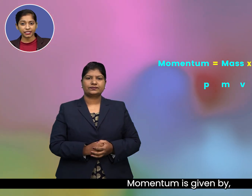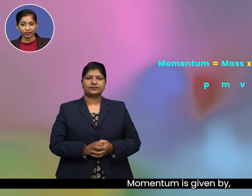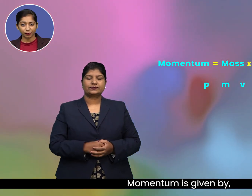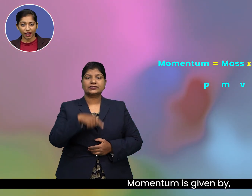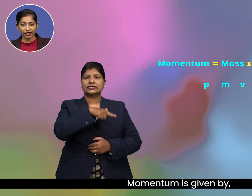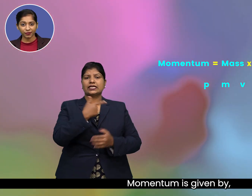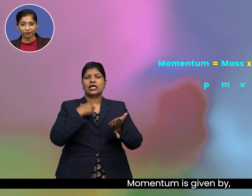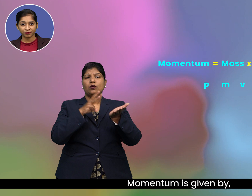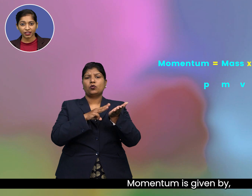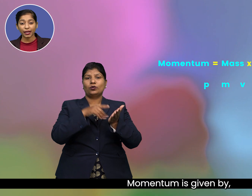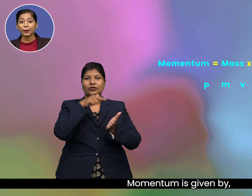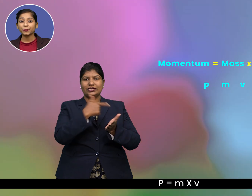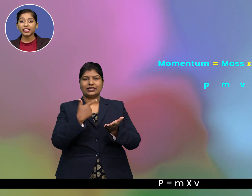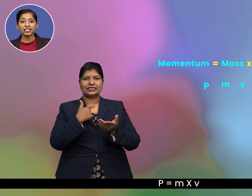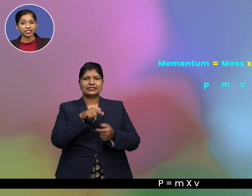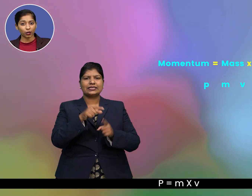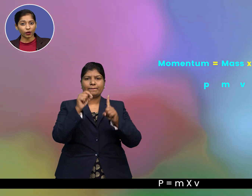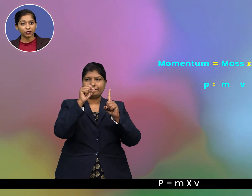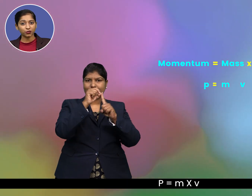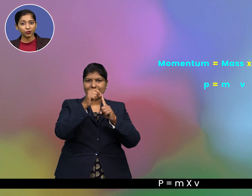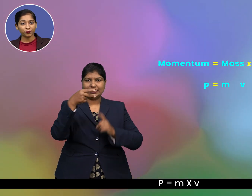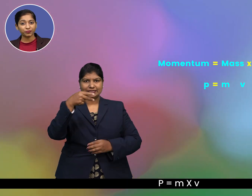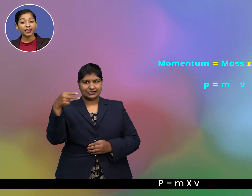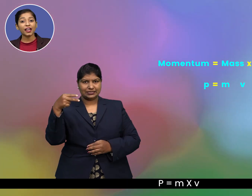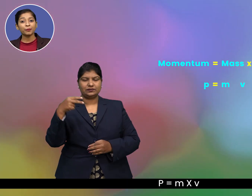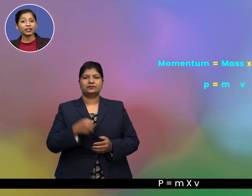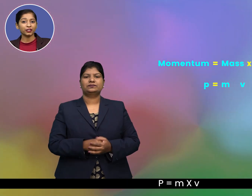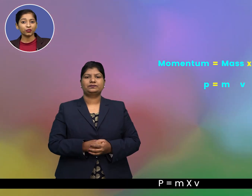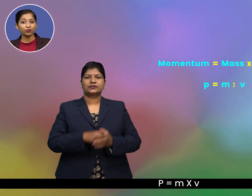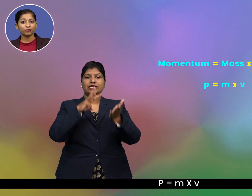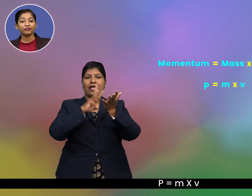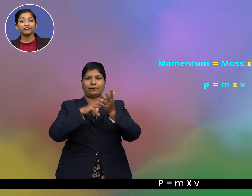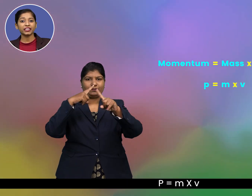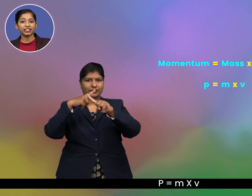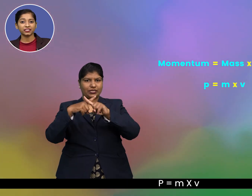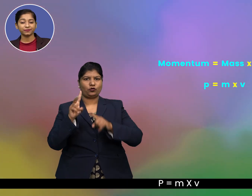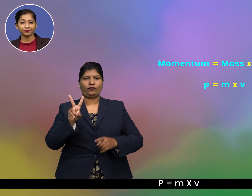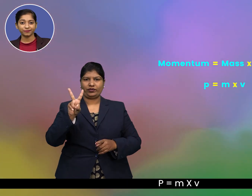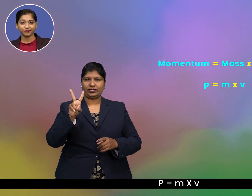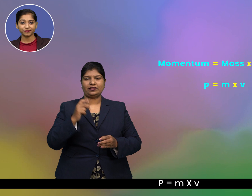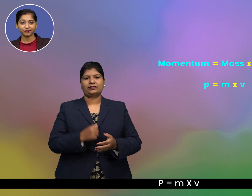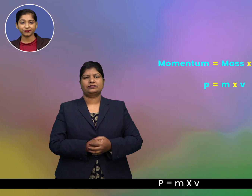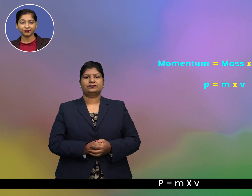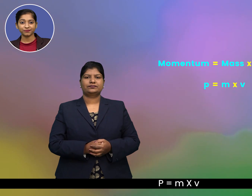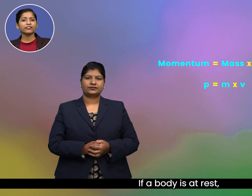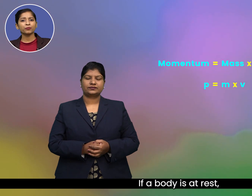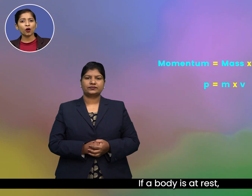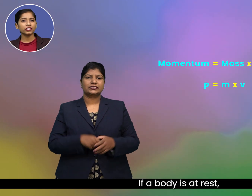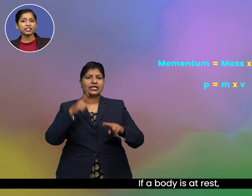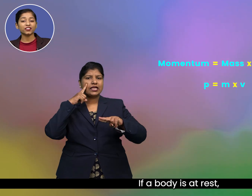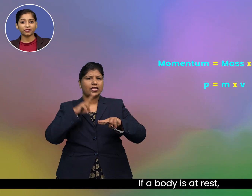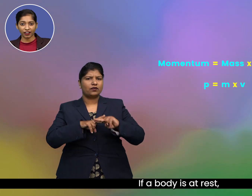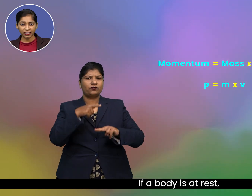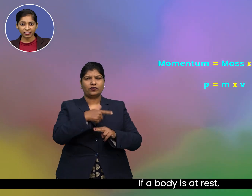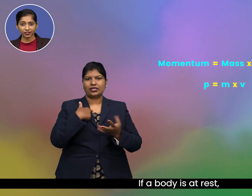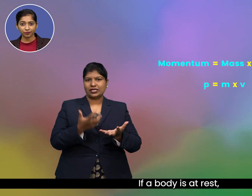Momentum is given by p is equal to m into v. If a body